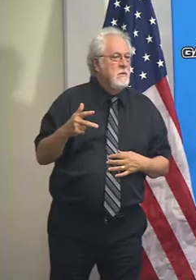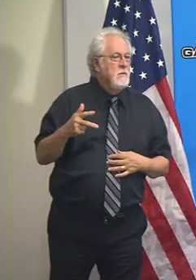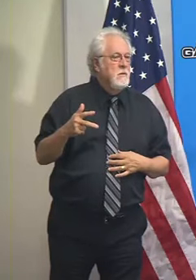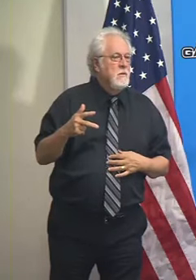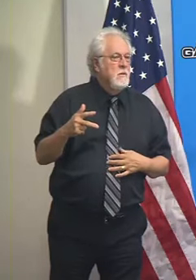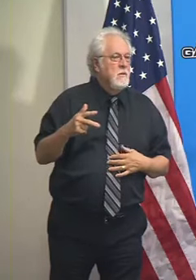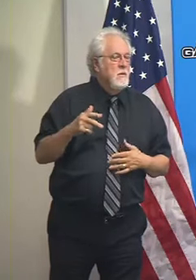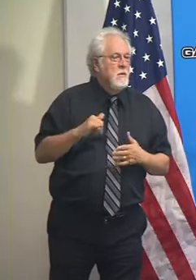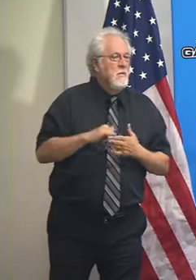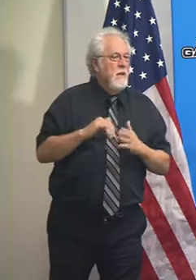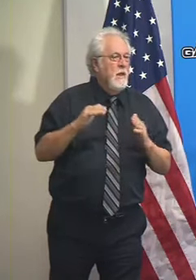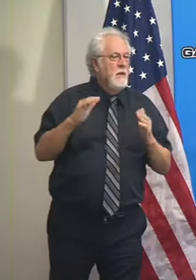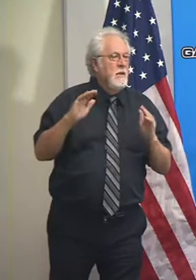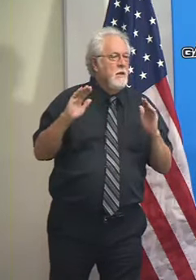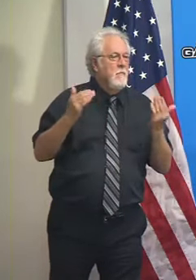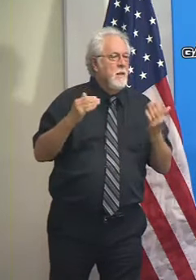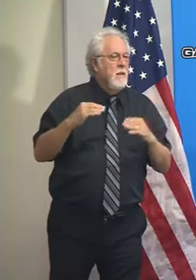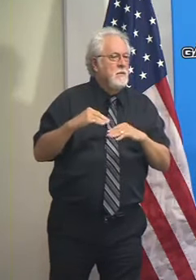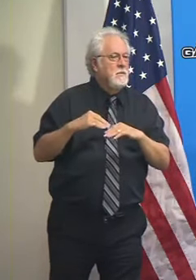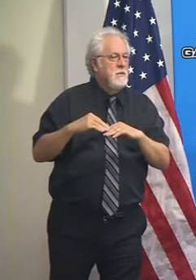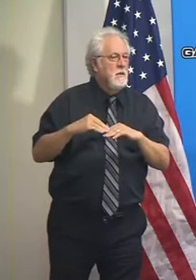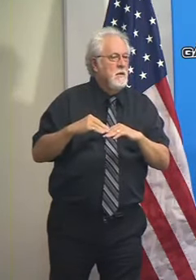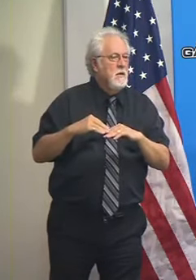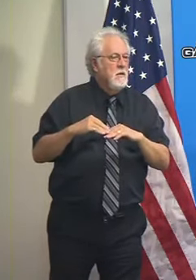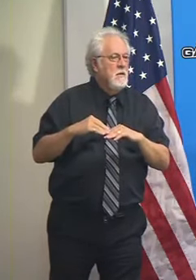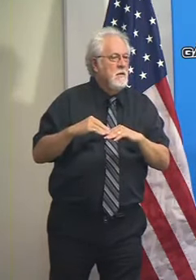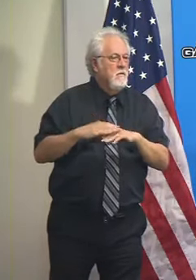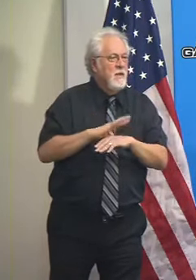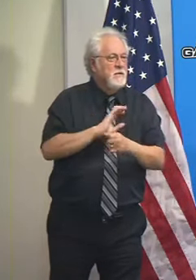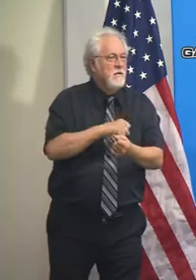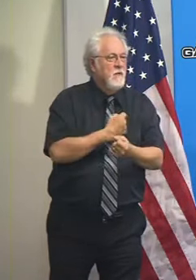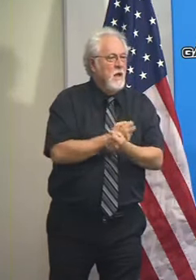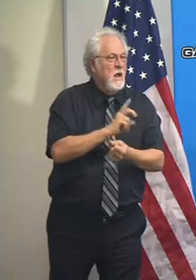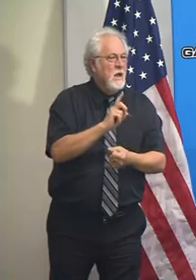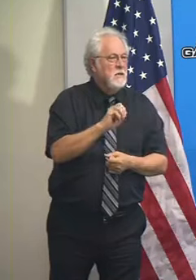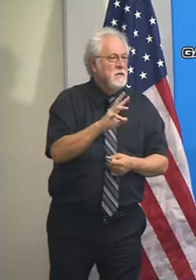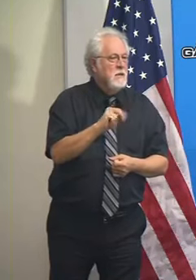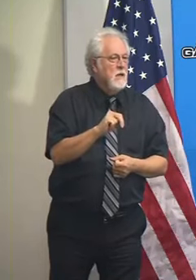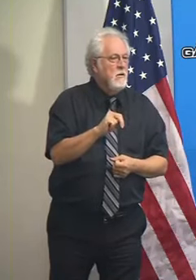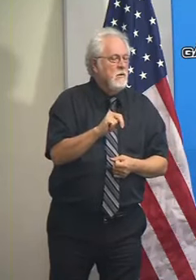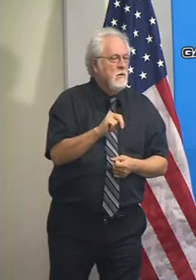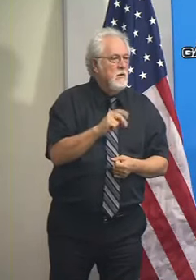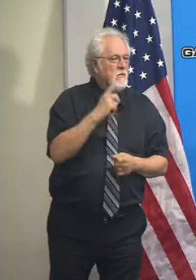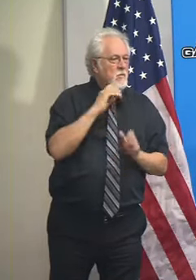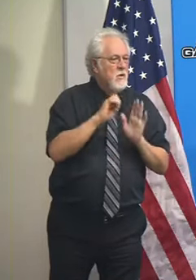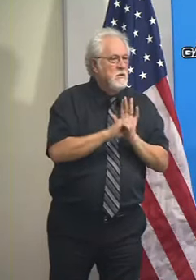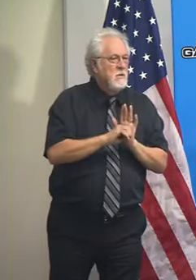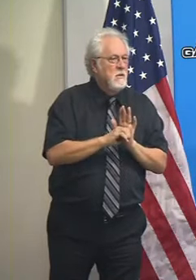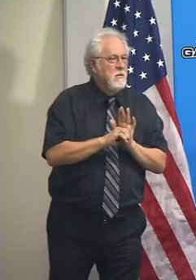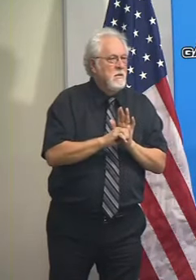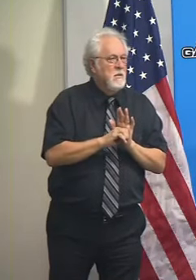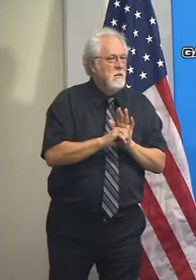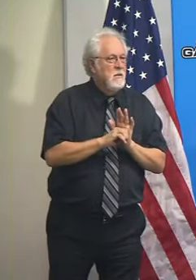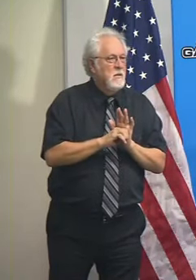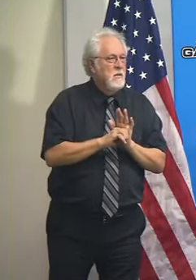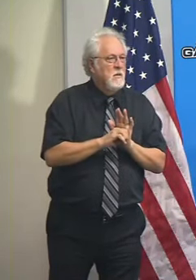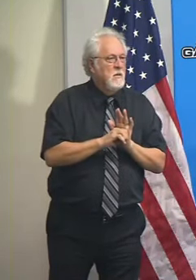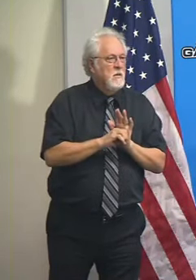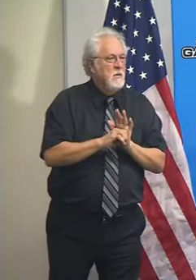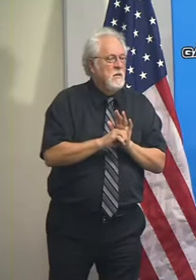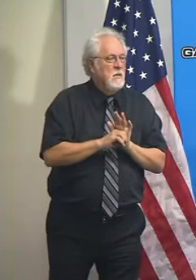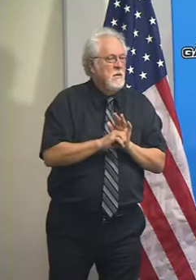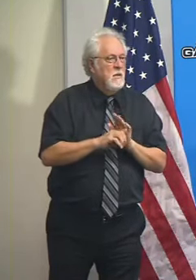compare the actual effect of, the lockdowns in the past. For instance, I'm sure some people heard